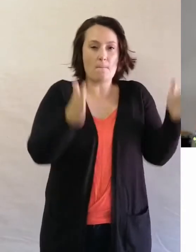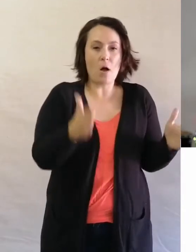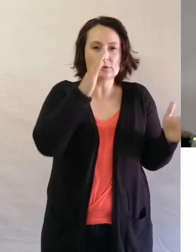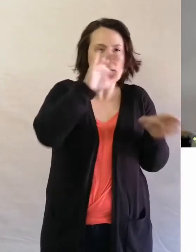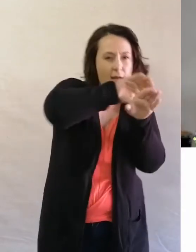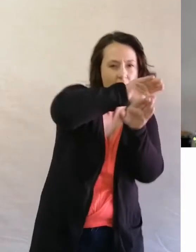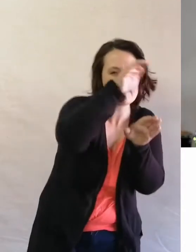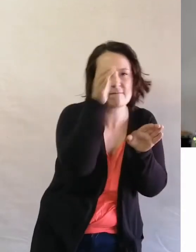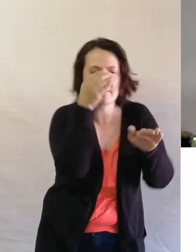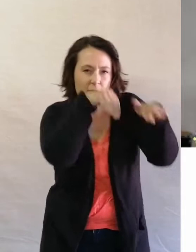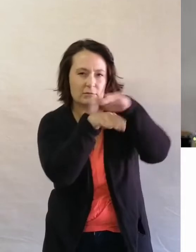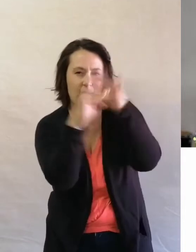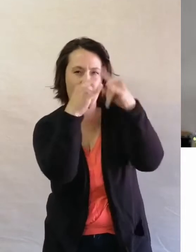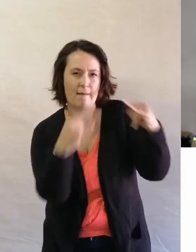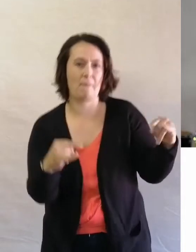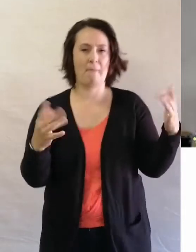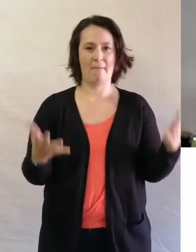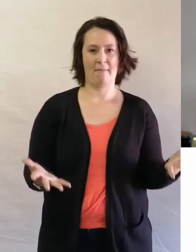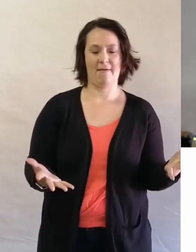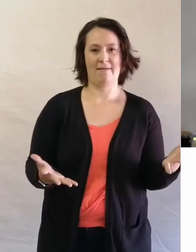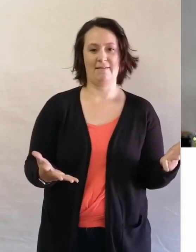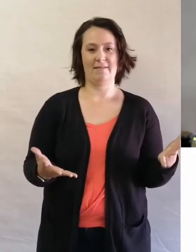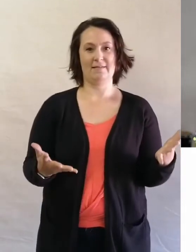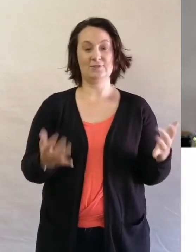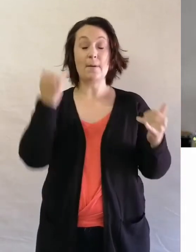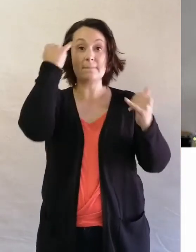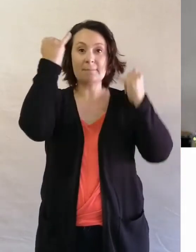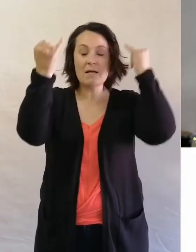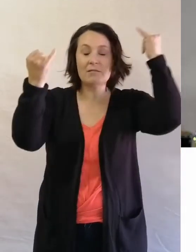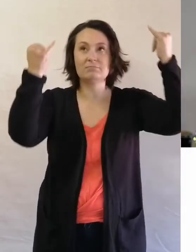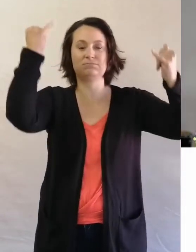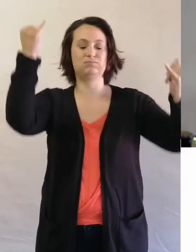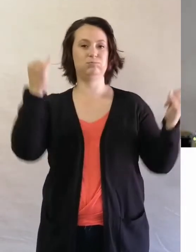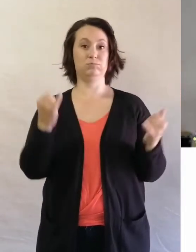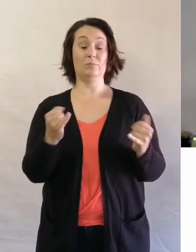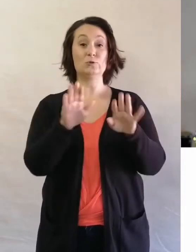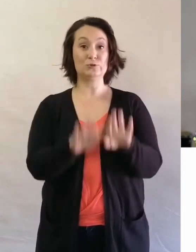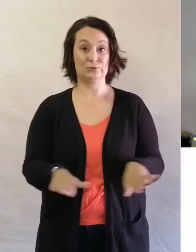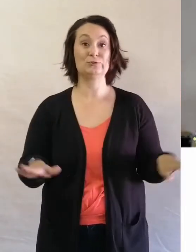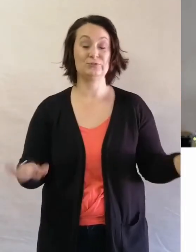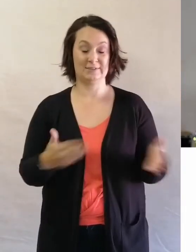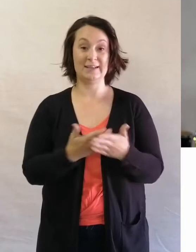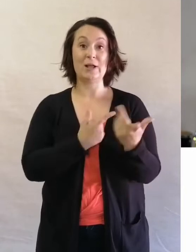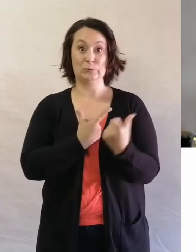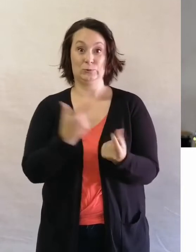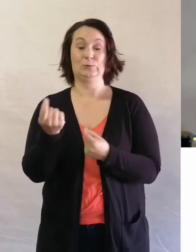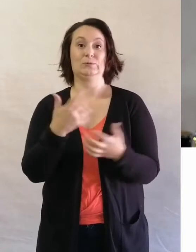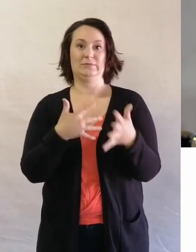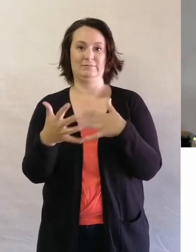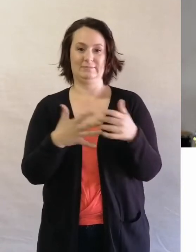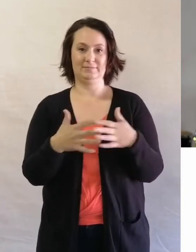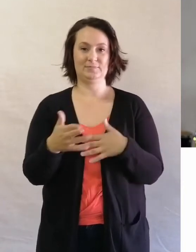cave that they're having a camp out in. Imagination. Children are amazing with imagination. I can